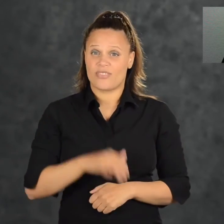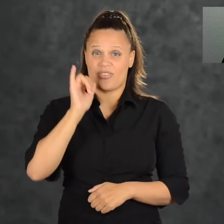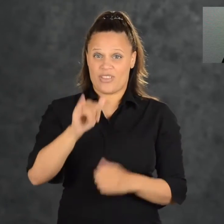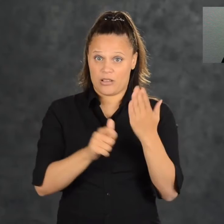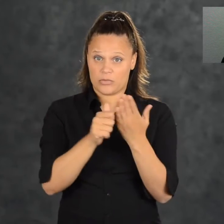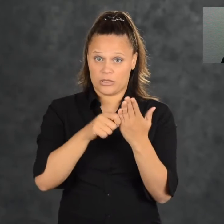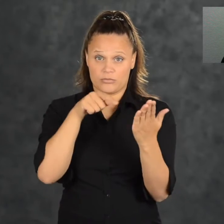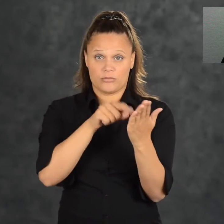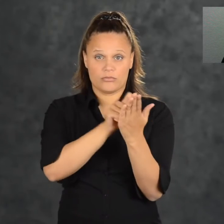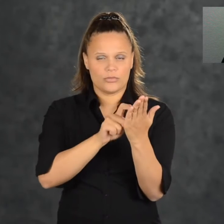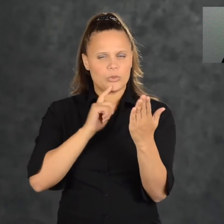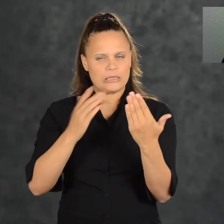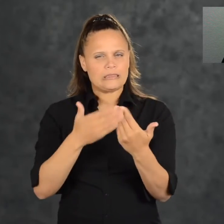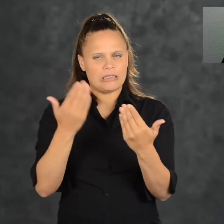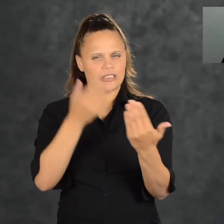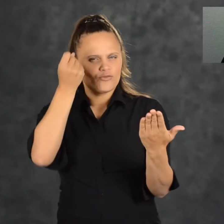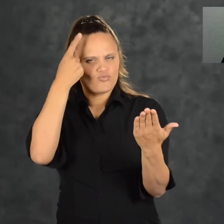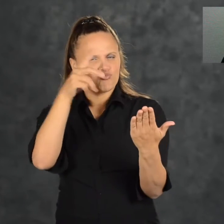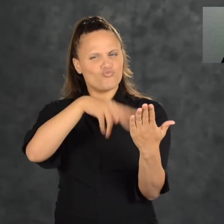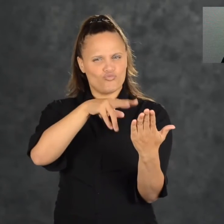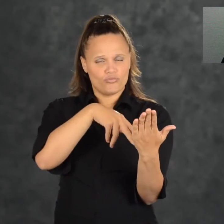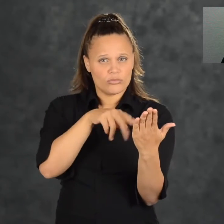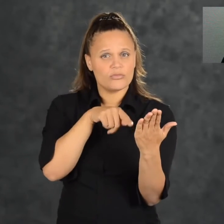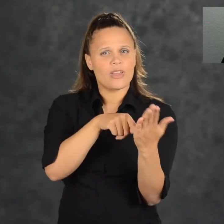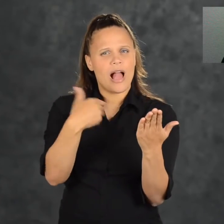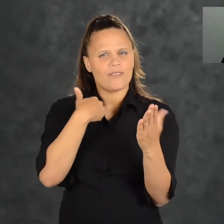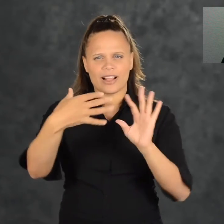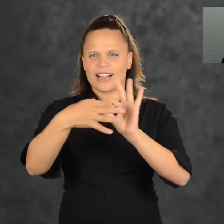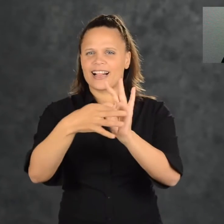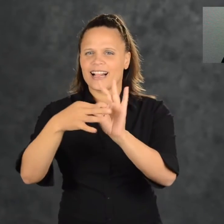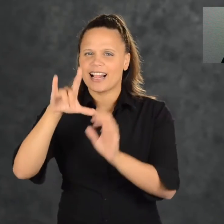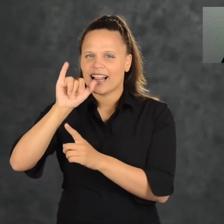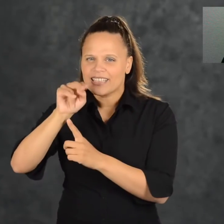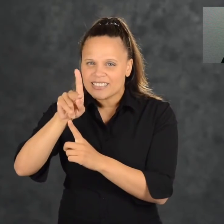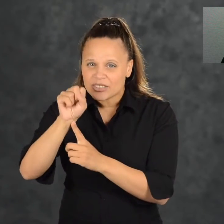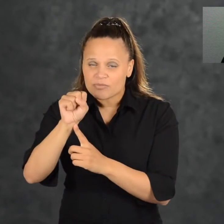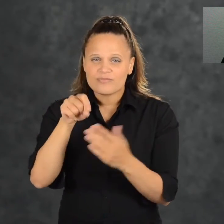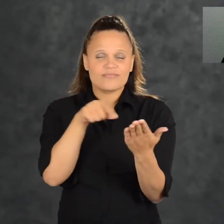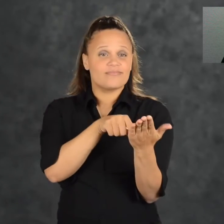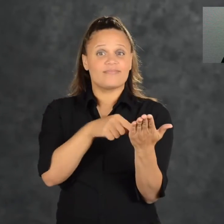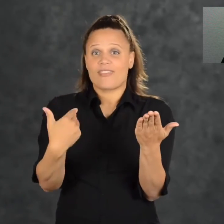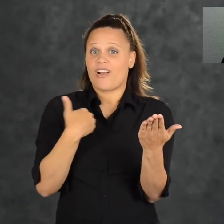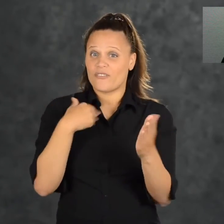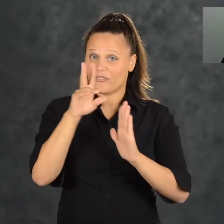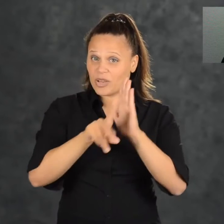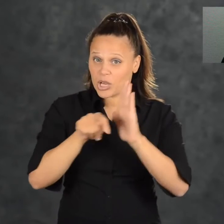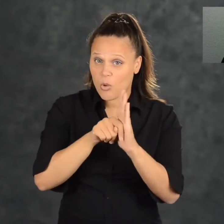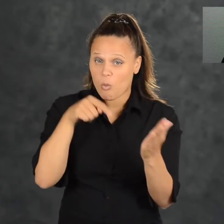socially and within the community. That pamphlet is very easy to understand, and they have different links